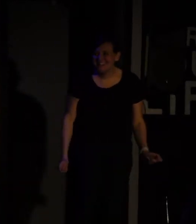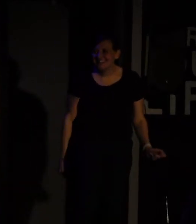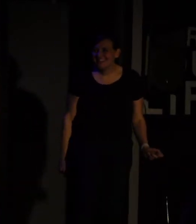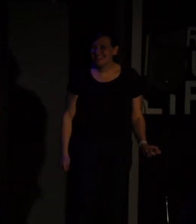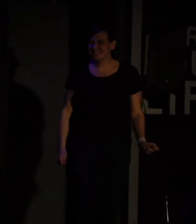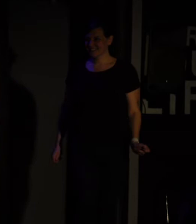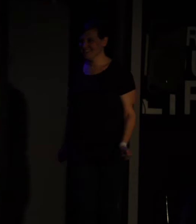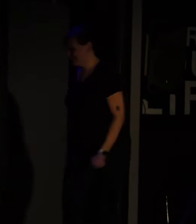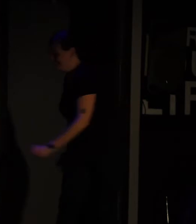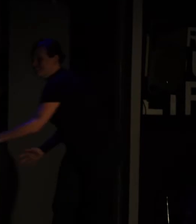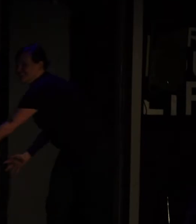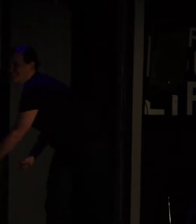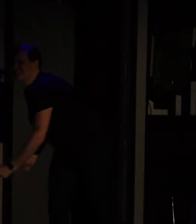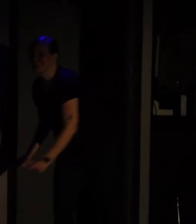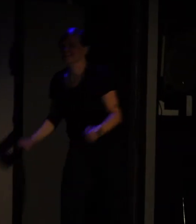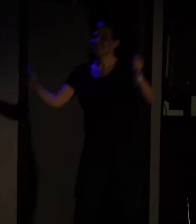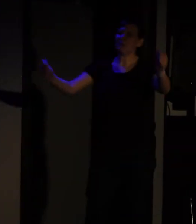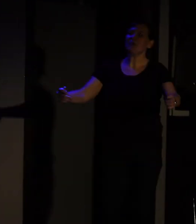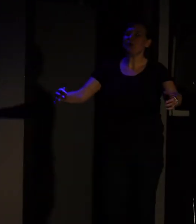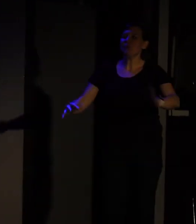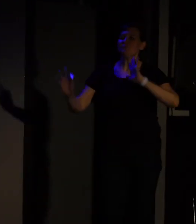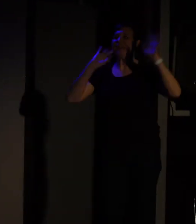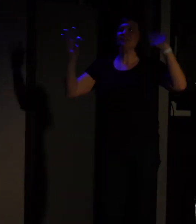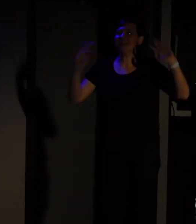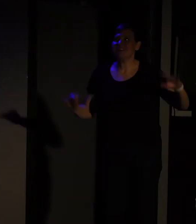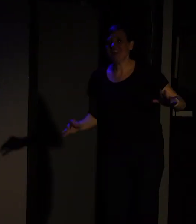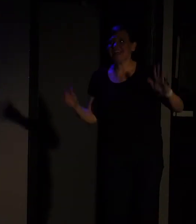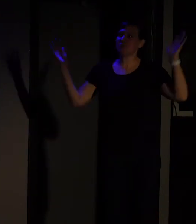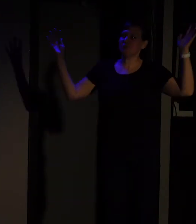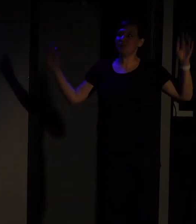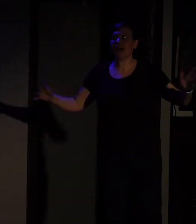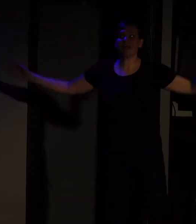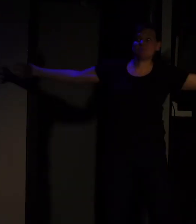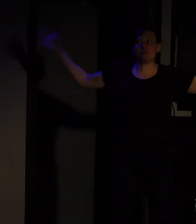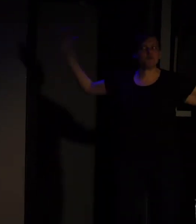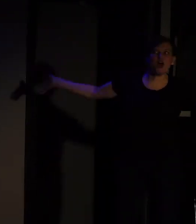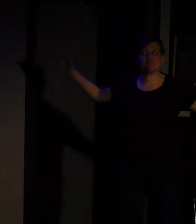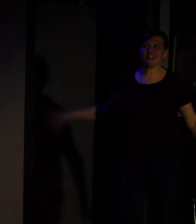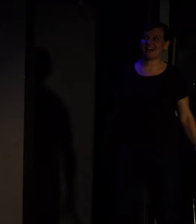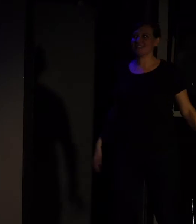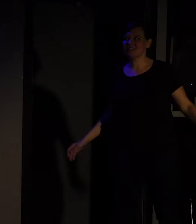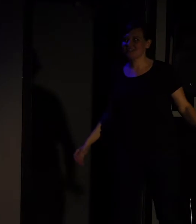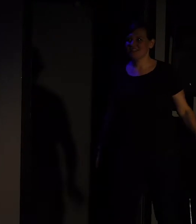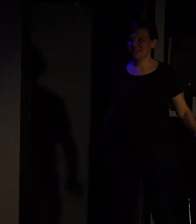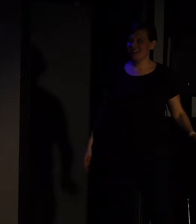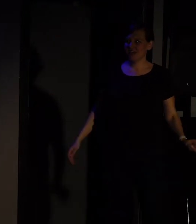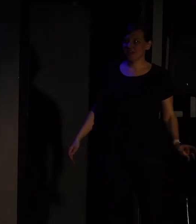one? A fun one? What's it? You know, make a funny face, goofy eyes, put your arms